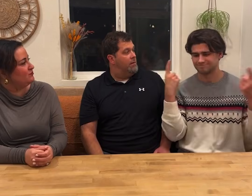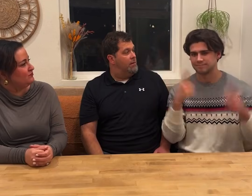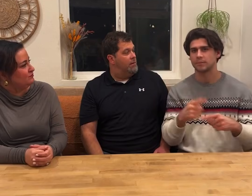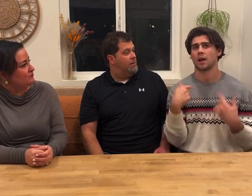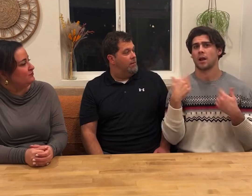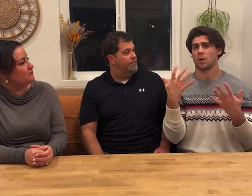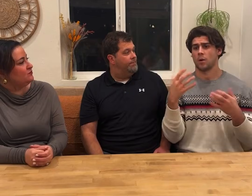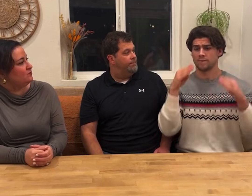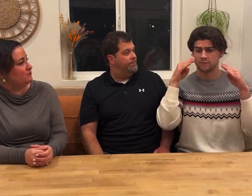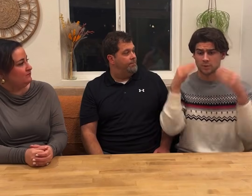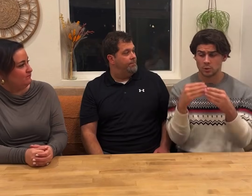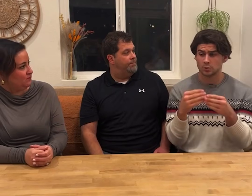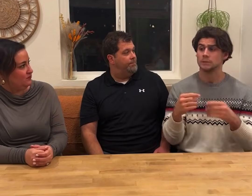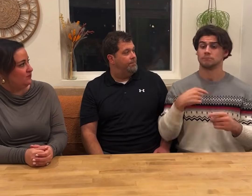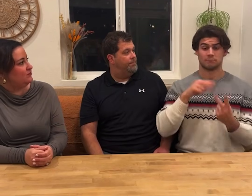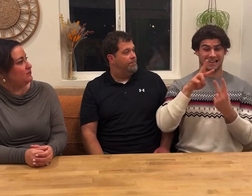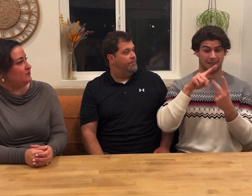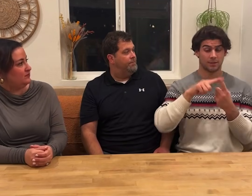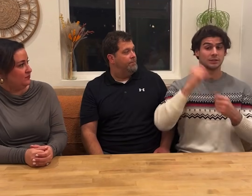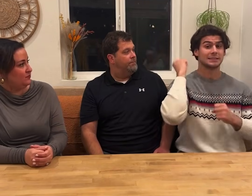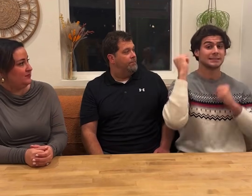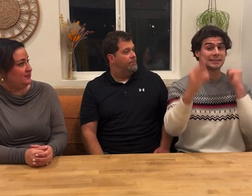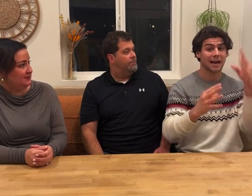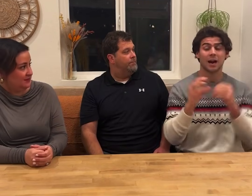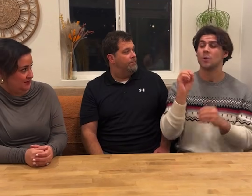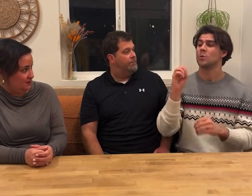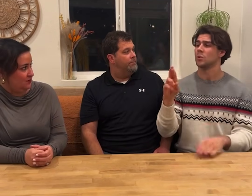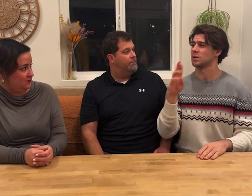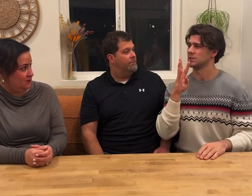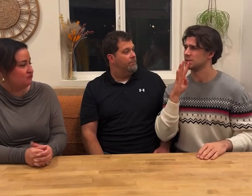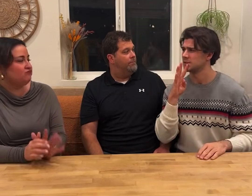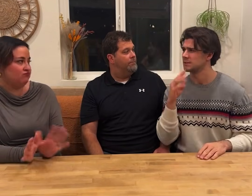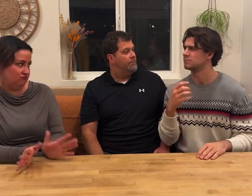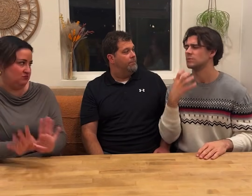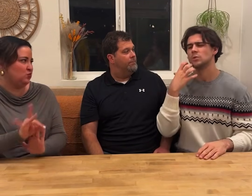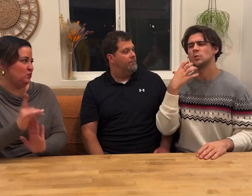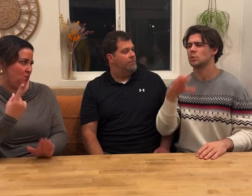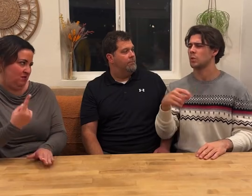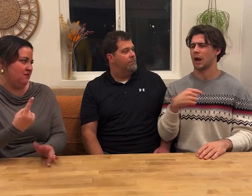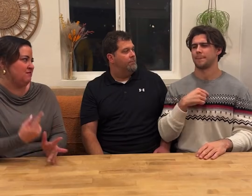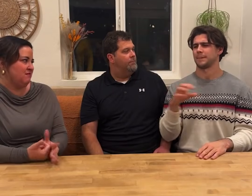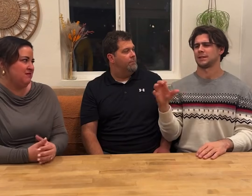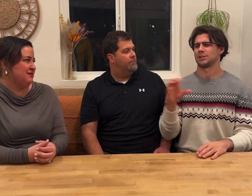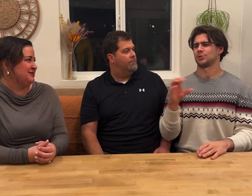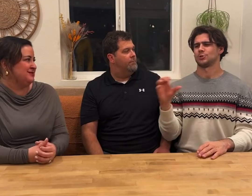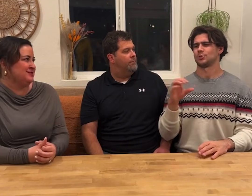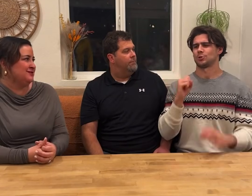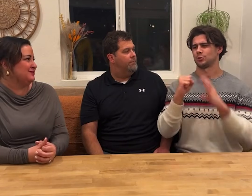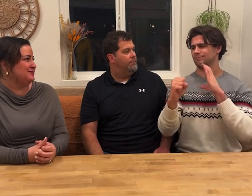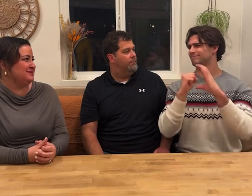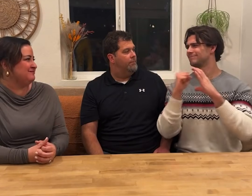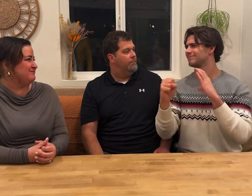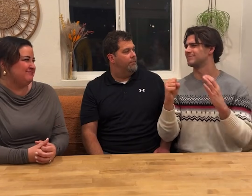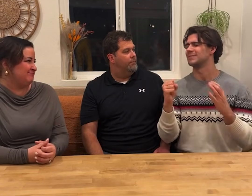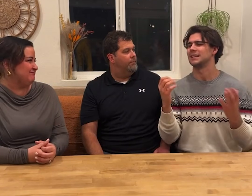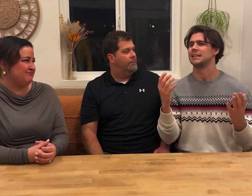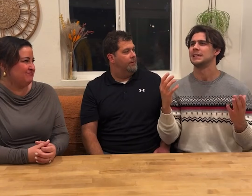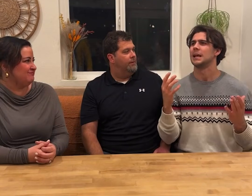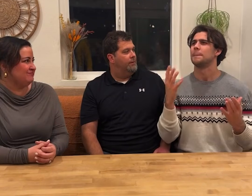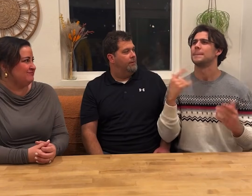Before the race, we had agreed that either I would sign or speak. I did not want to sign and talk at the